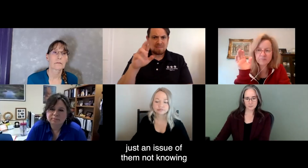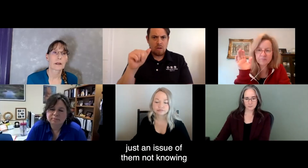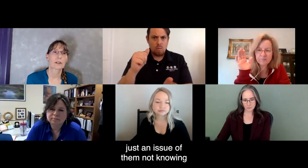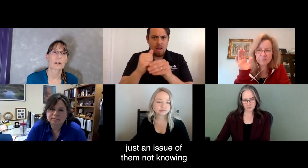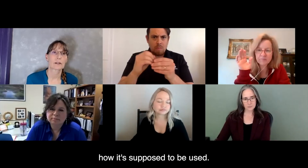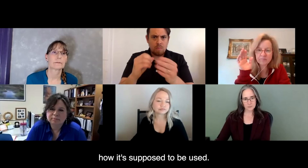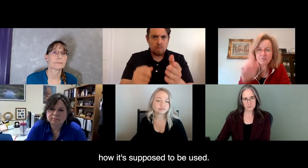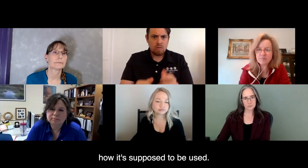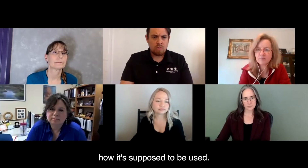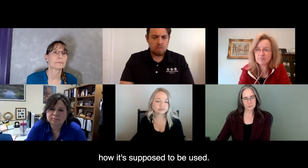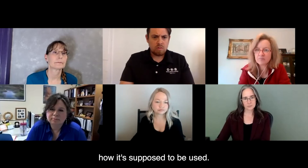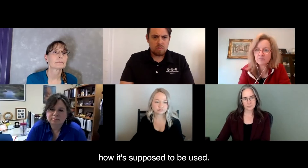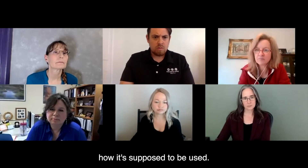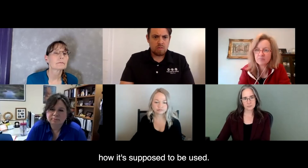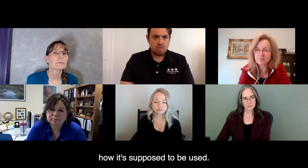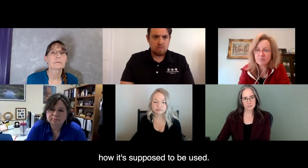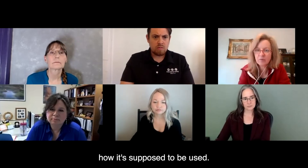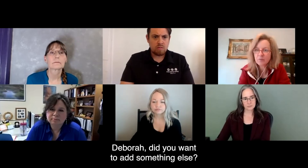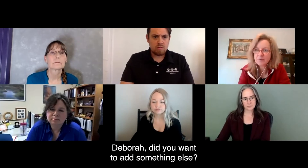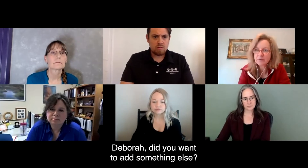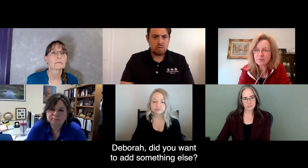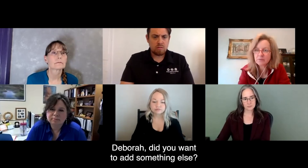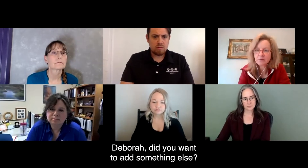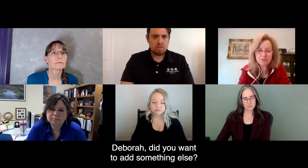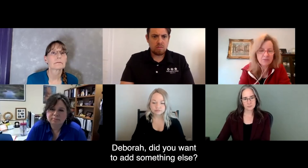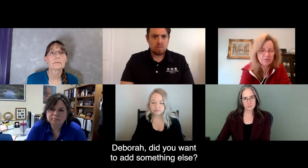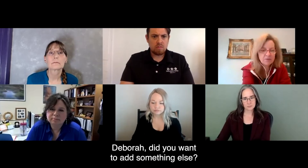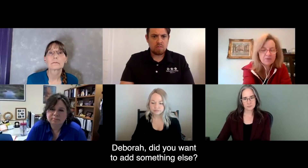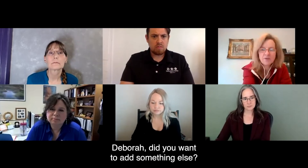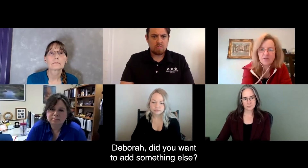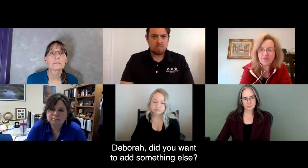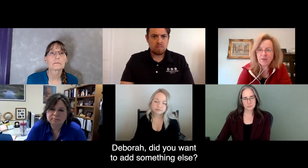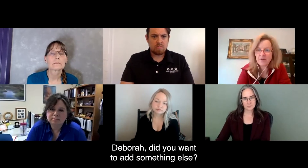them not knowing how it's supposed to be used. Deborah, did you want to add something else?